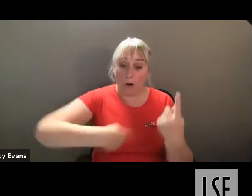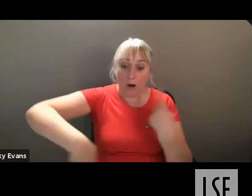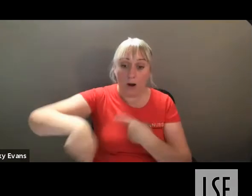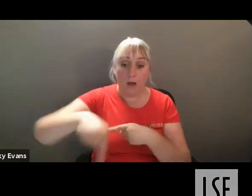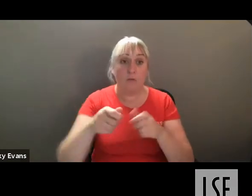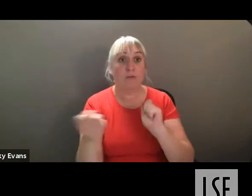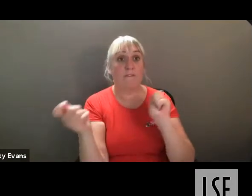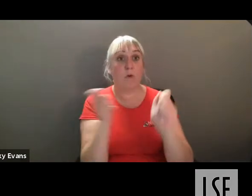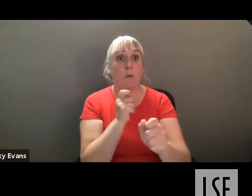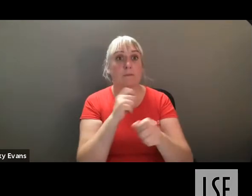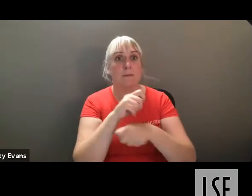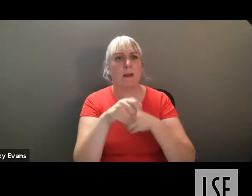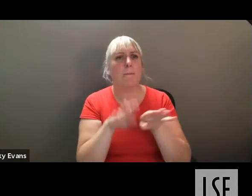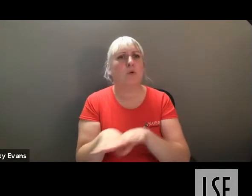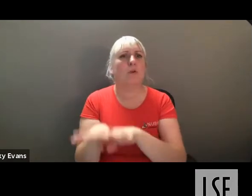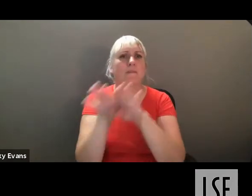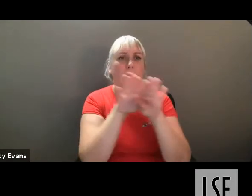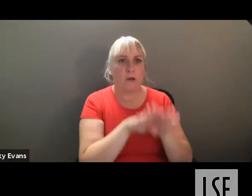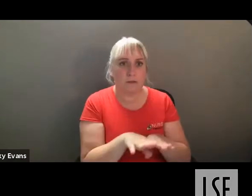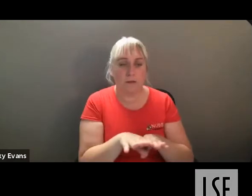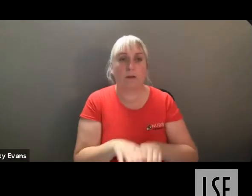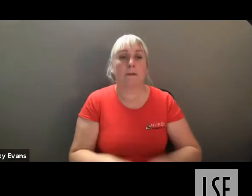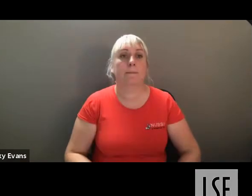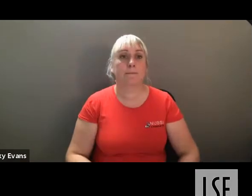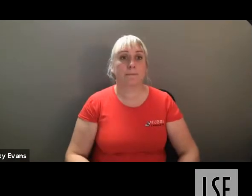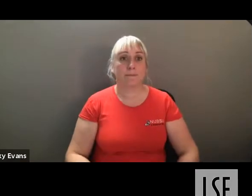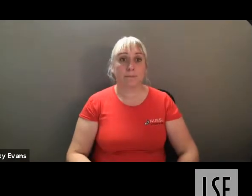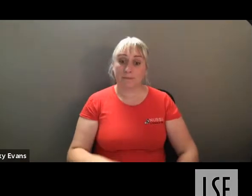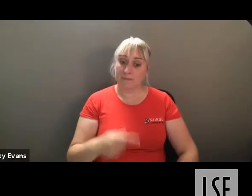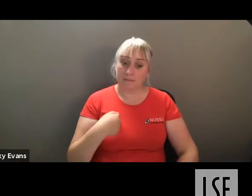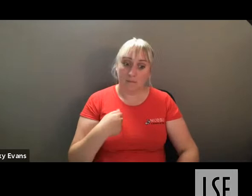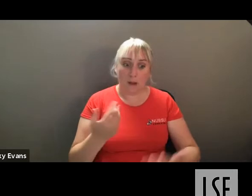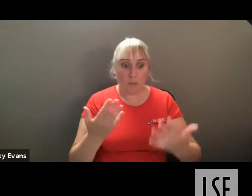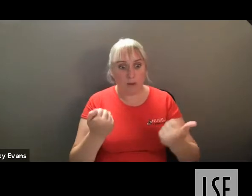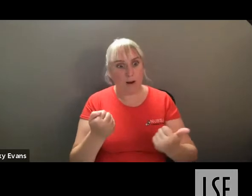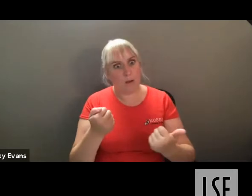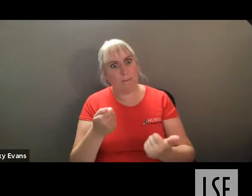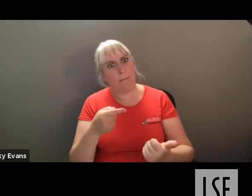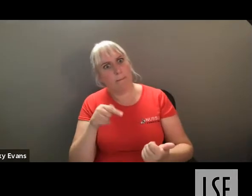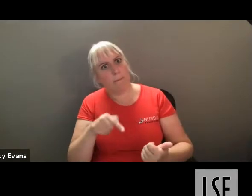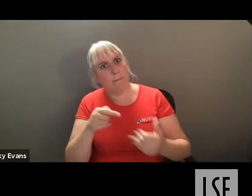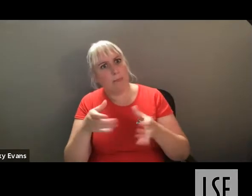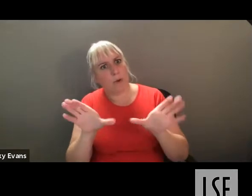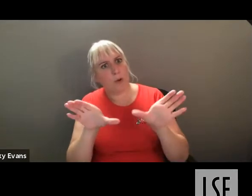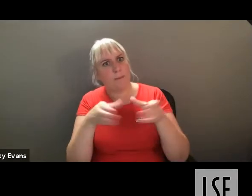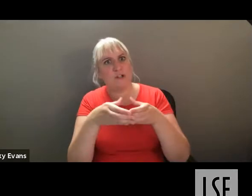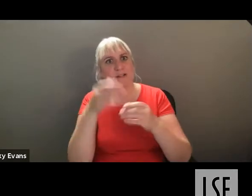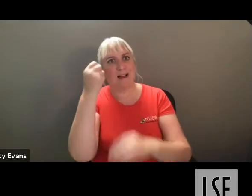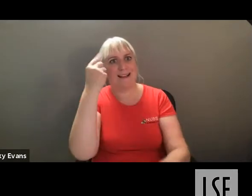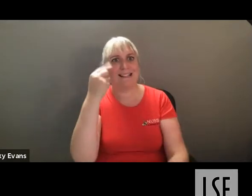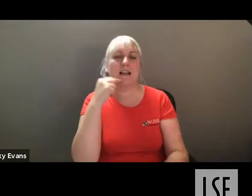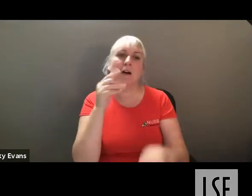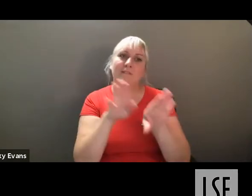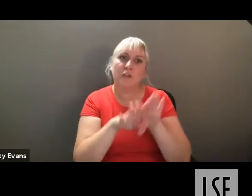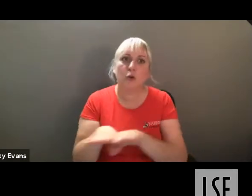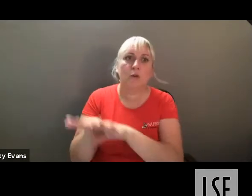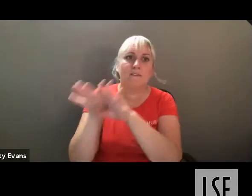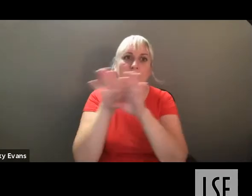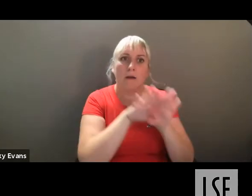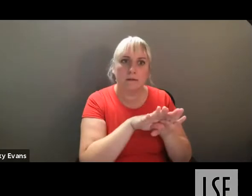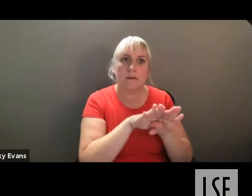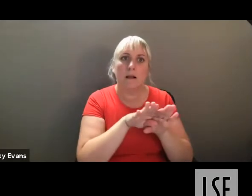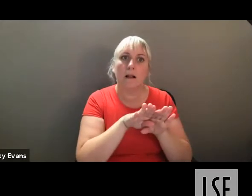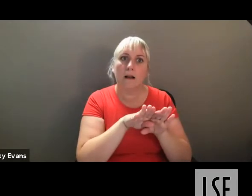the Commission's recommendations around universality and to get rid of means testing. So I'm